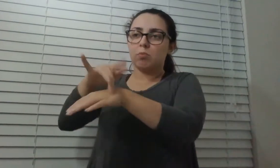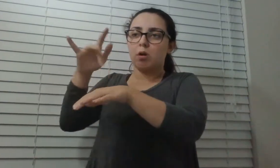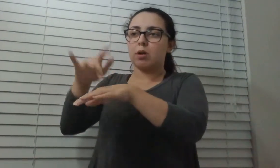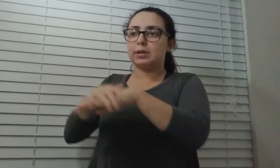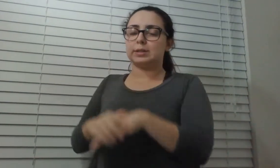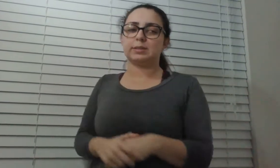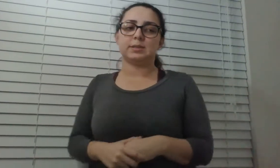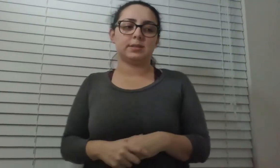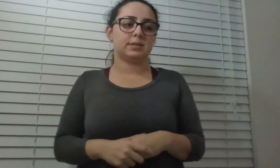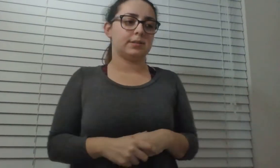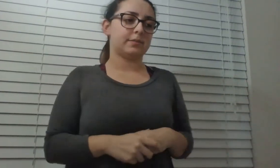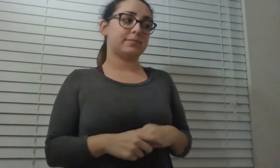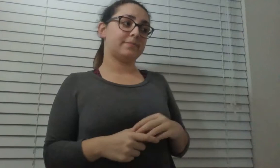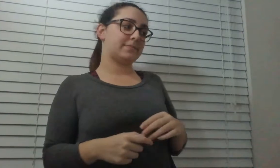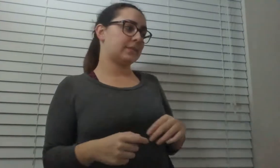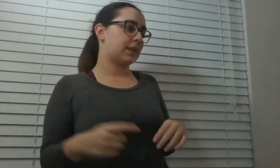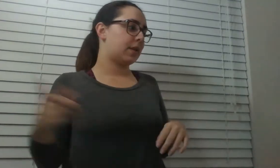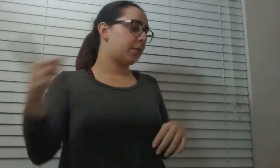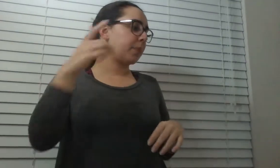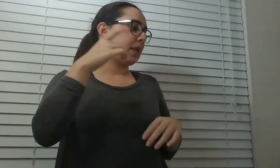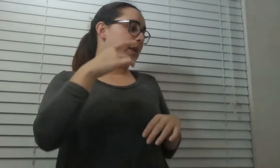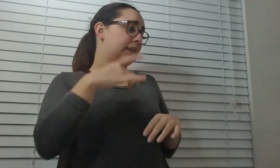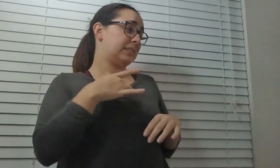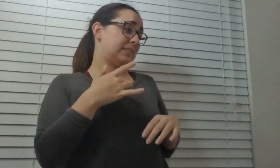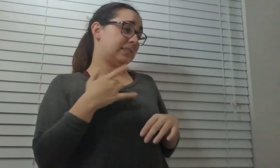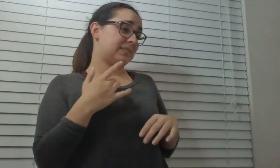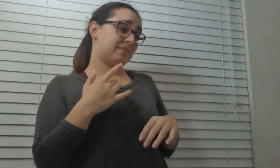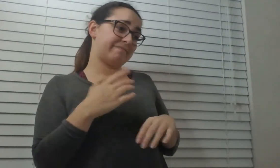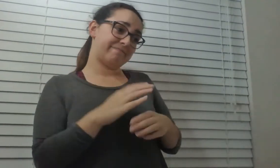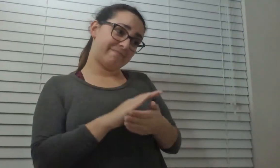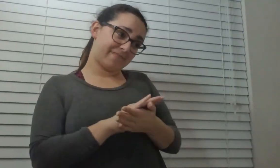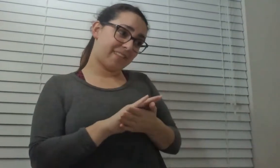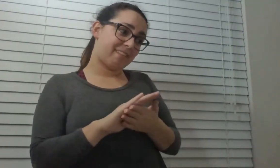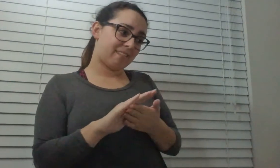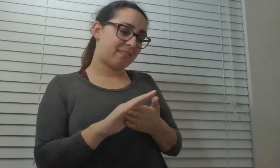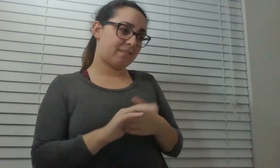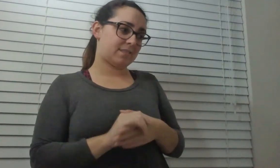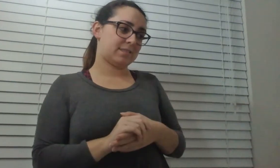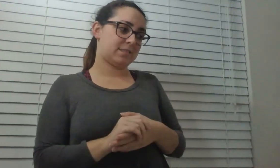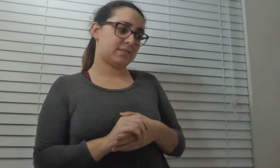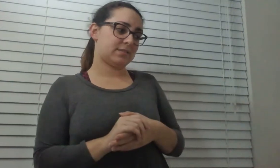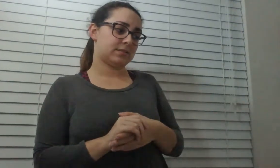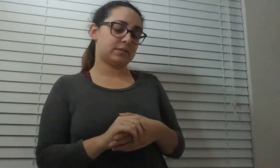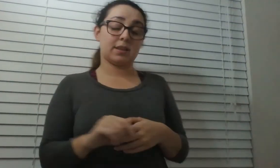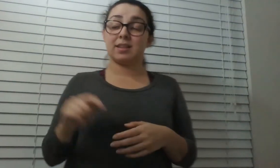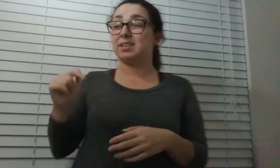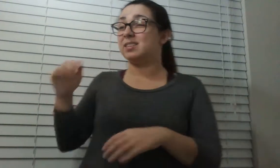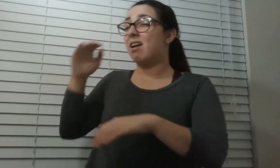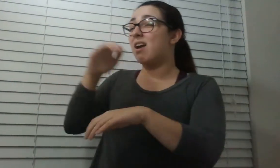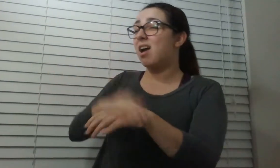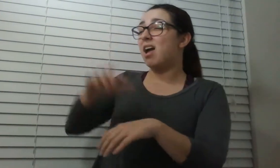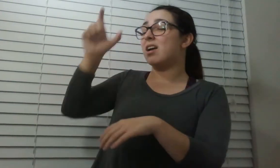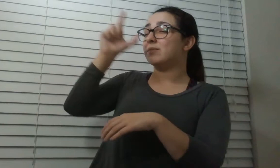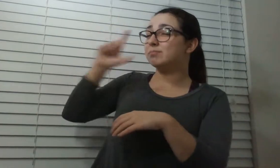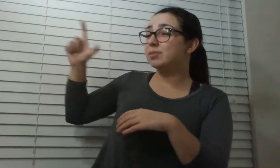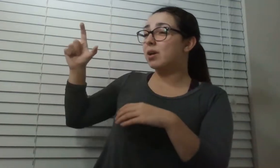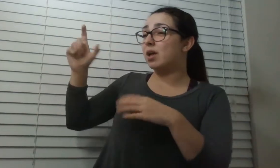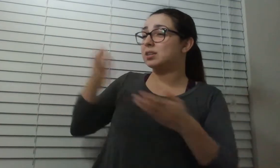It feels very nice. Feels Flag. It's a little flag. This was Does it? on the moon. Yes, so This was on the moon, brought there by the people